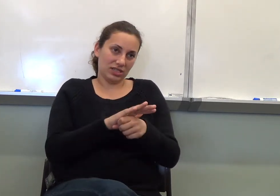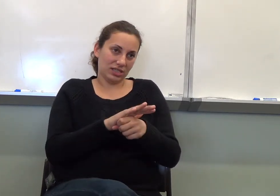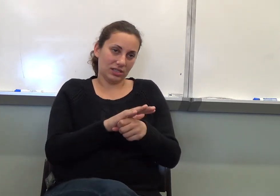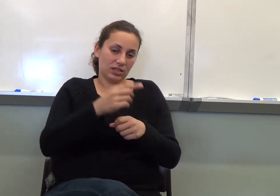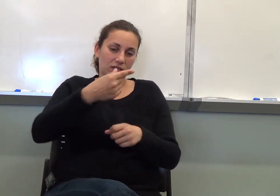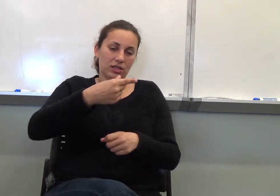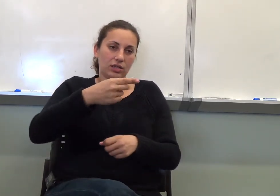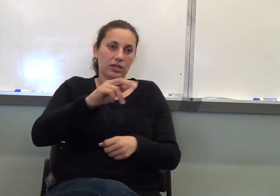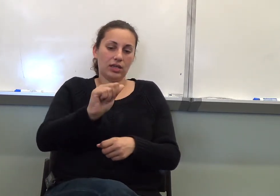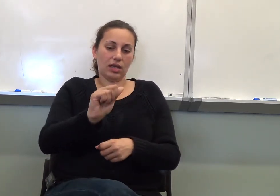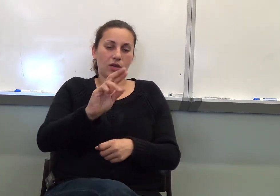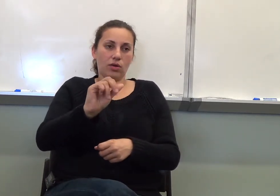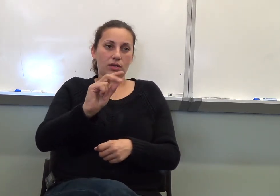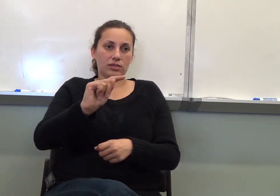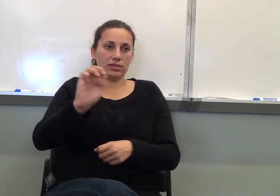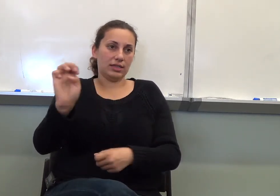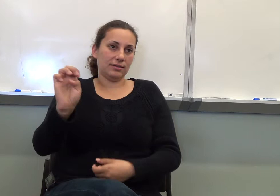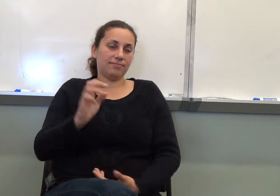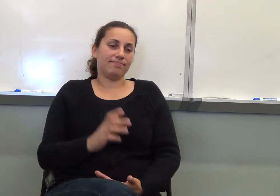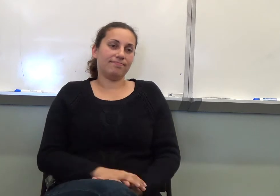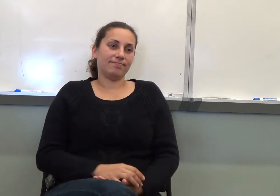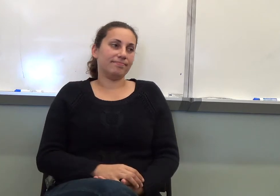All right, let's take a look.